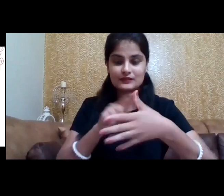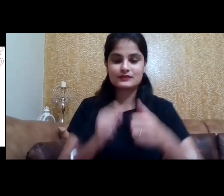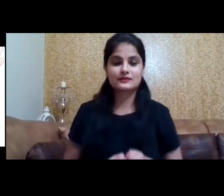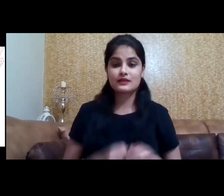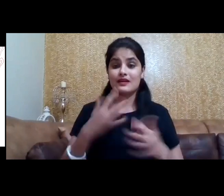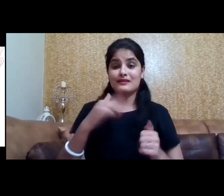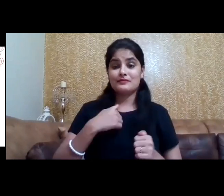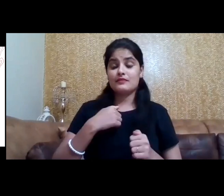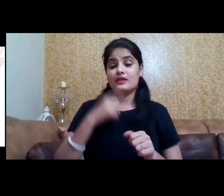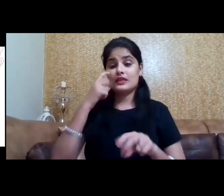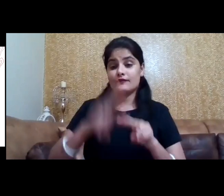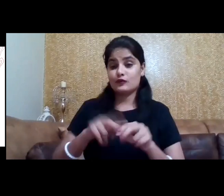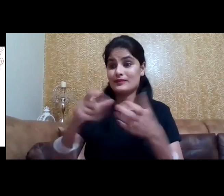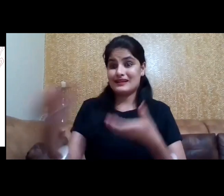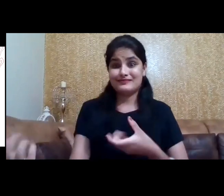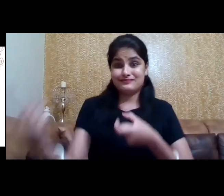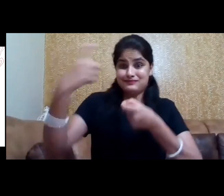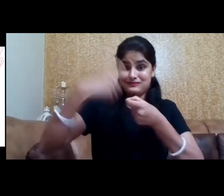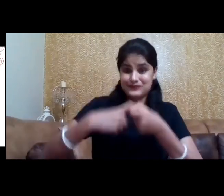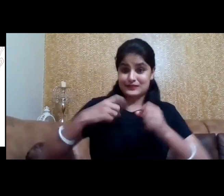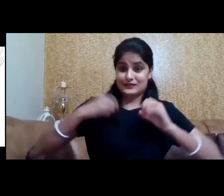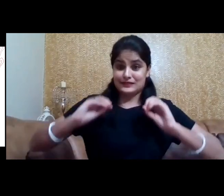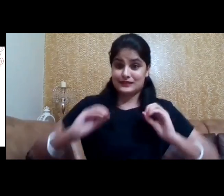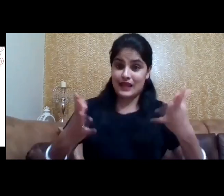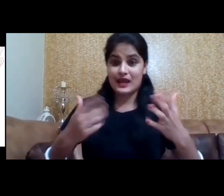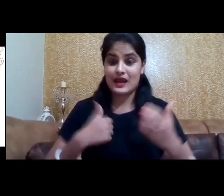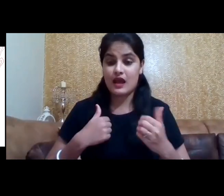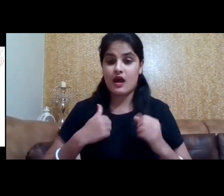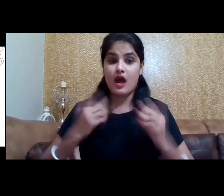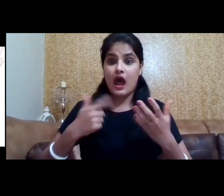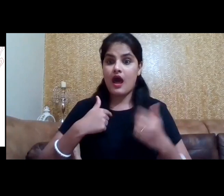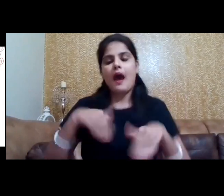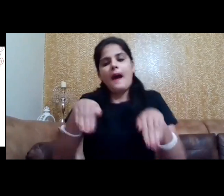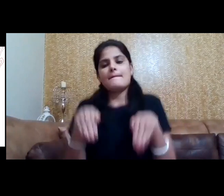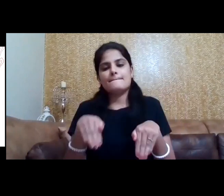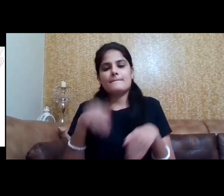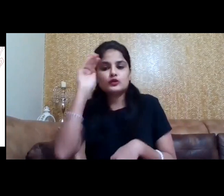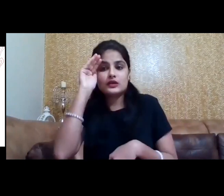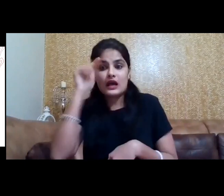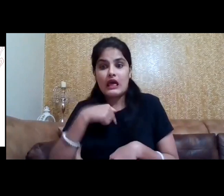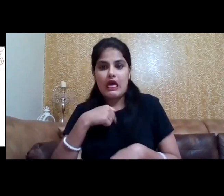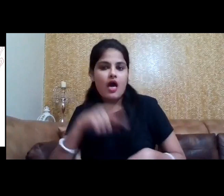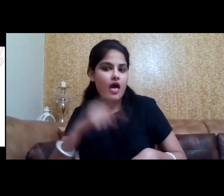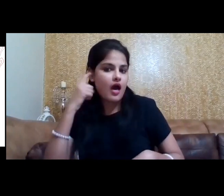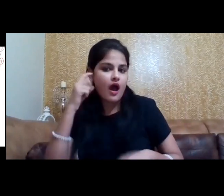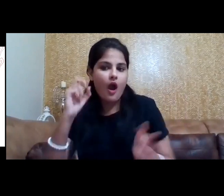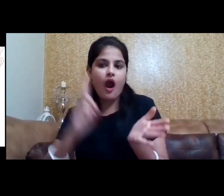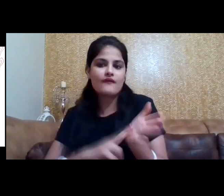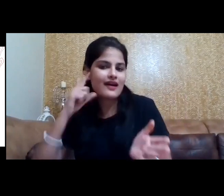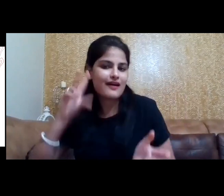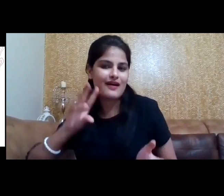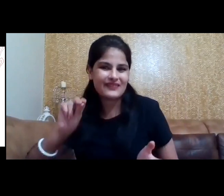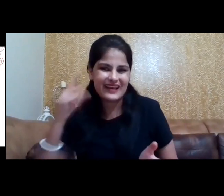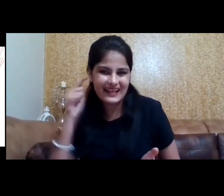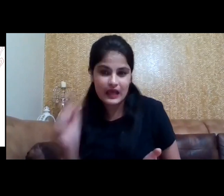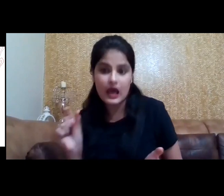question. The fifth is whoever is the presenter. If you're not a presenter,